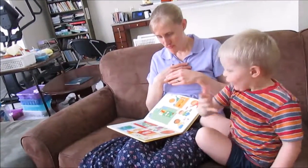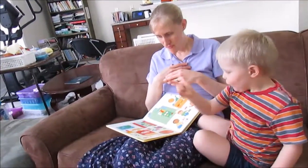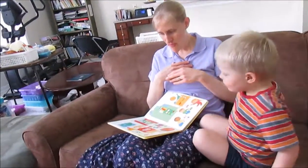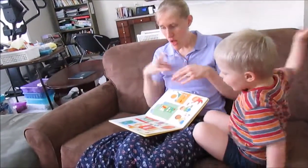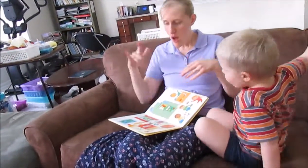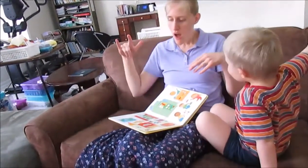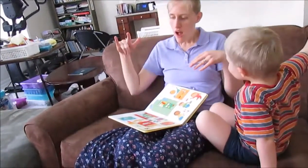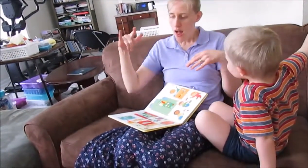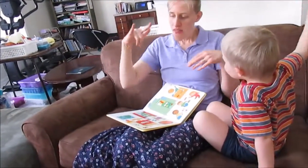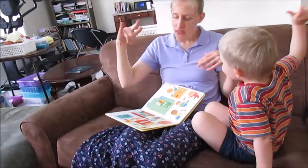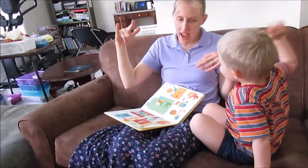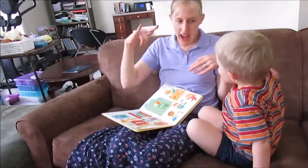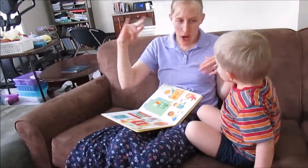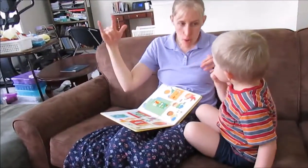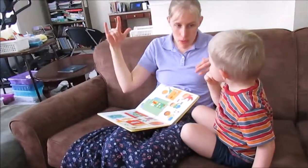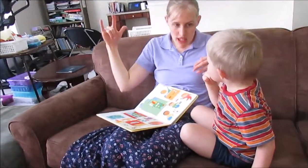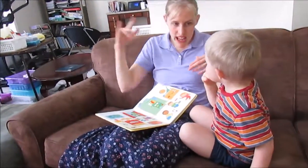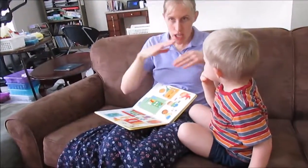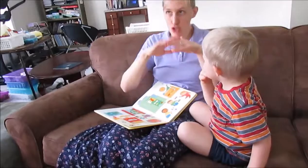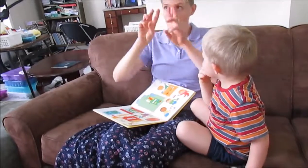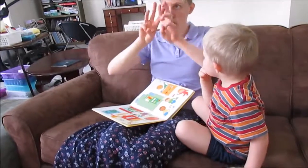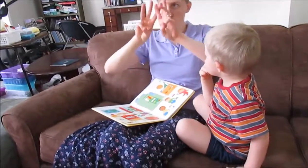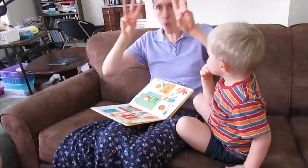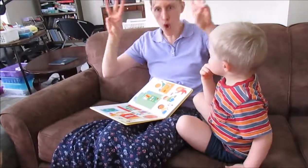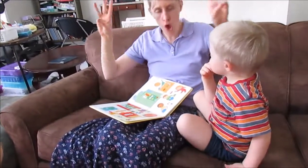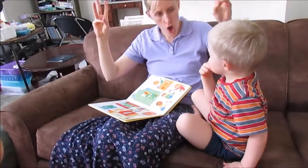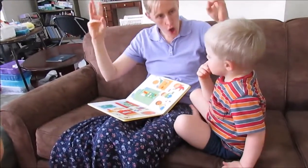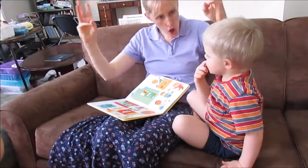airplane? The airplane's on the wall.